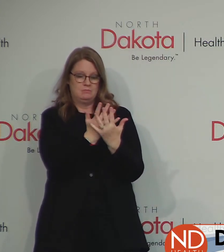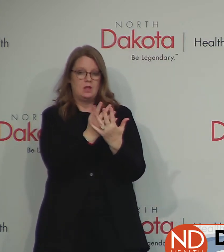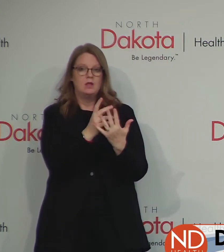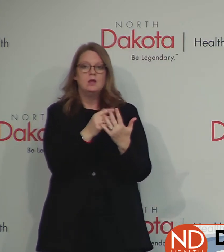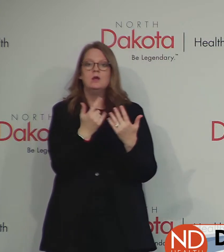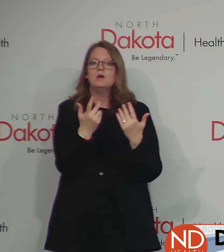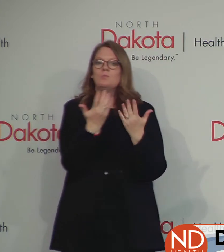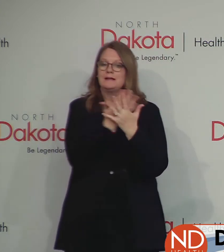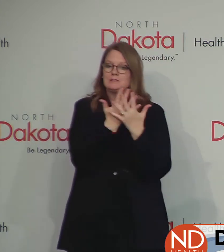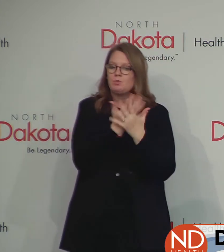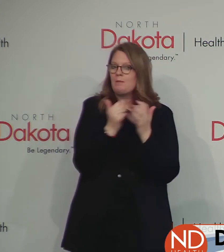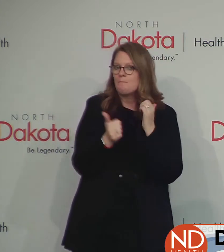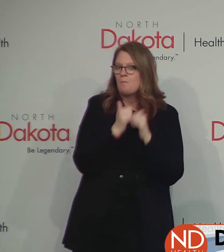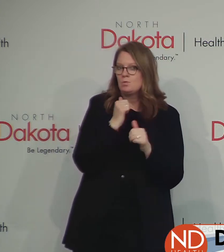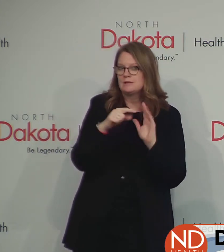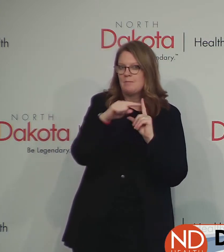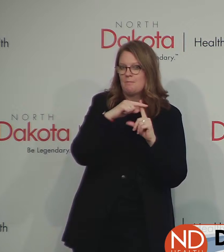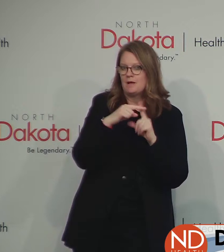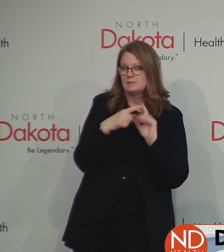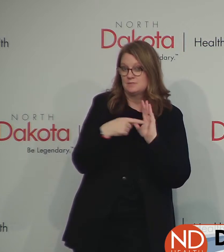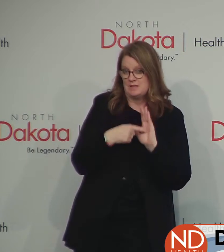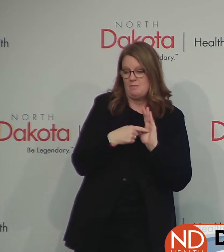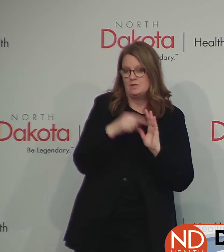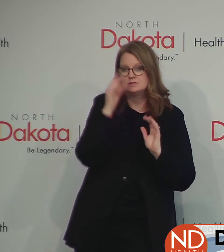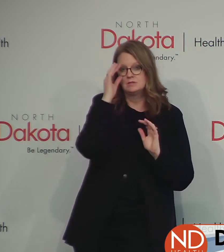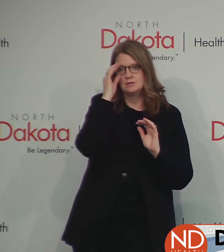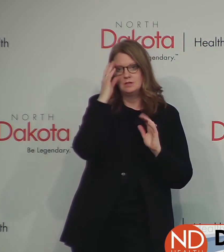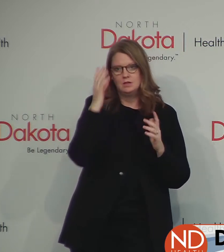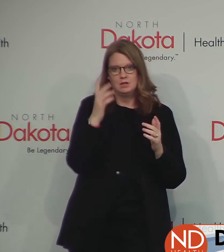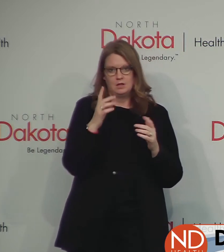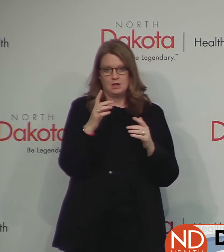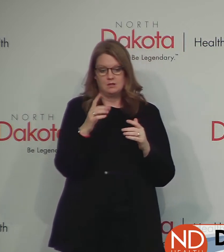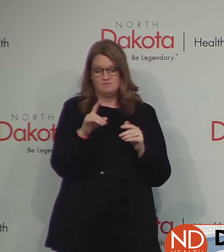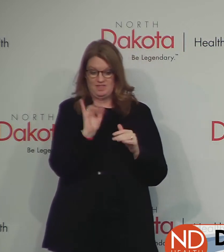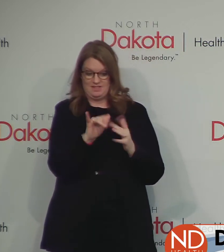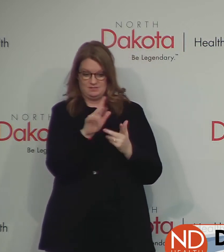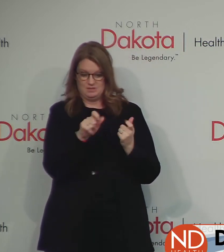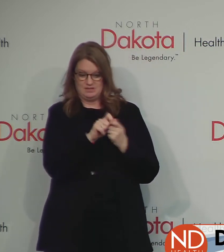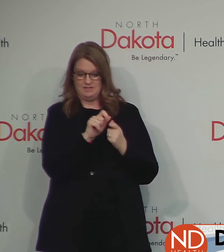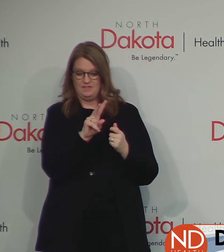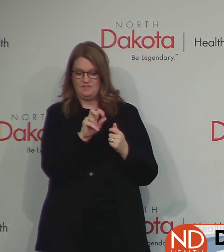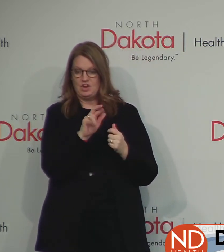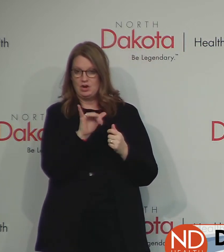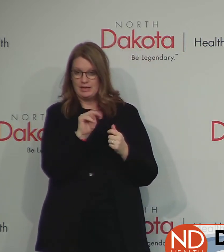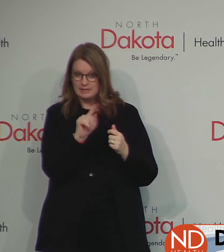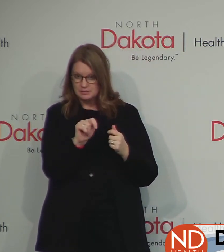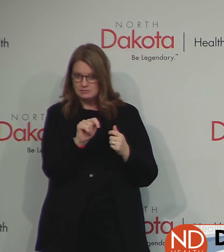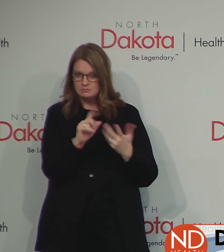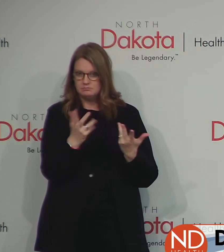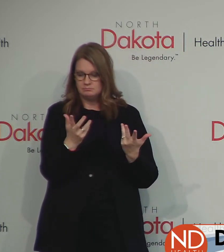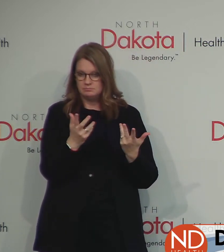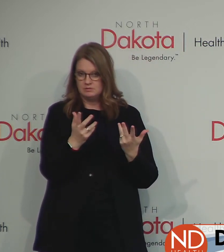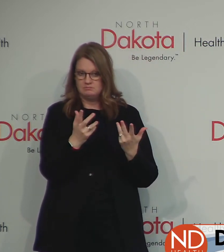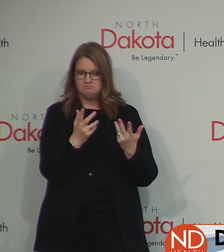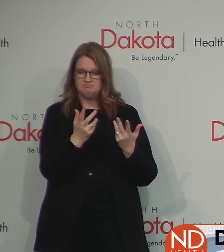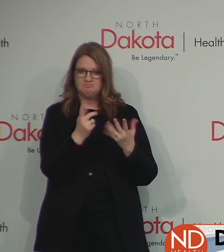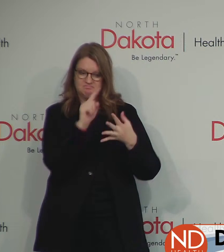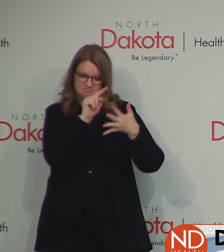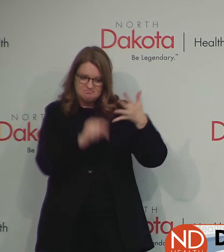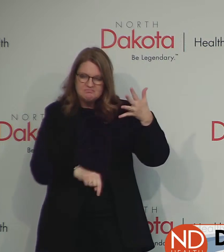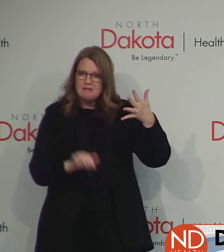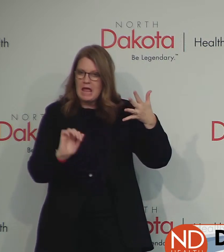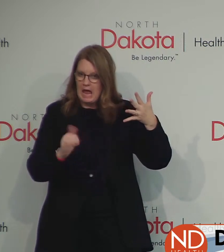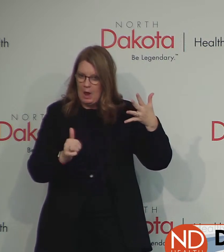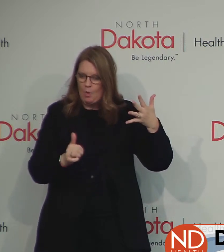of the positive samples that come through the public health lab for the variant. And there's a number of different ways that we can do that.